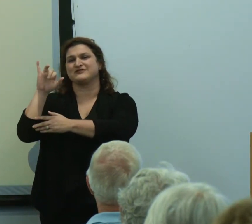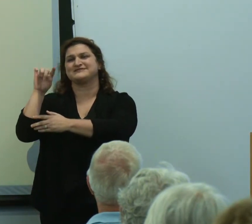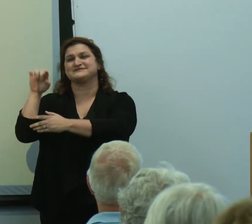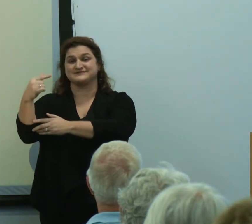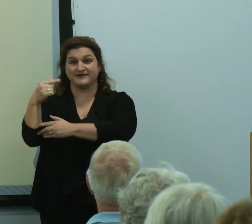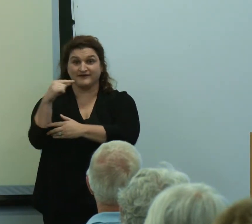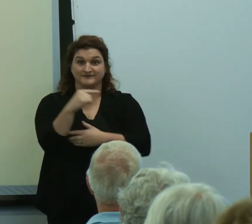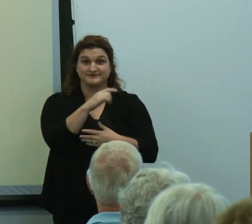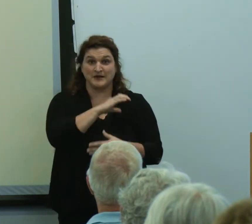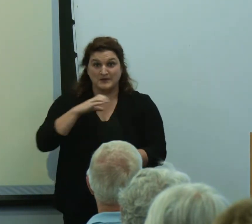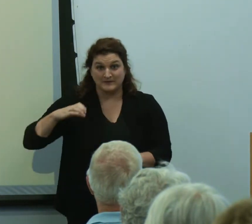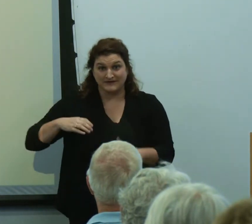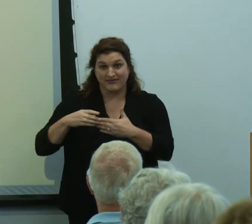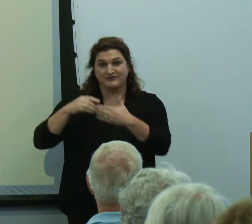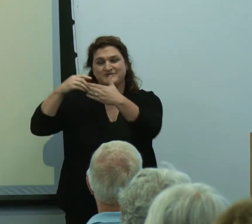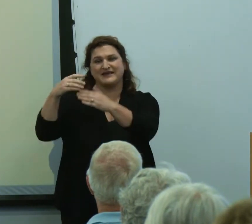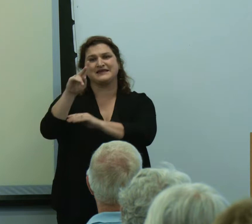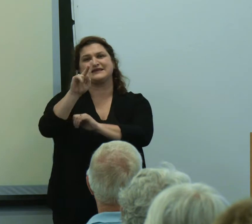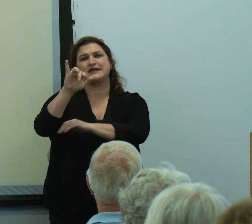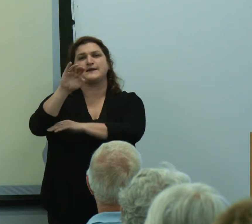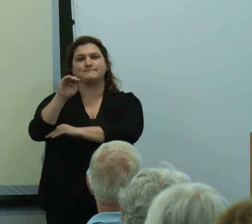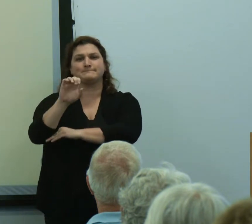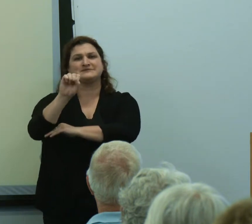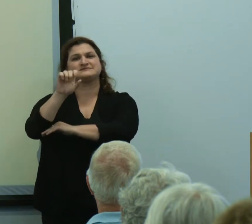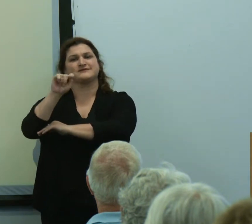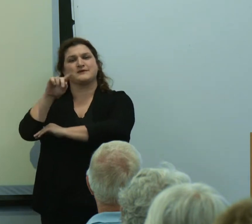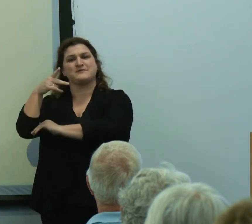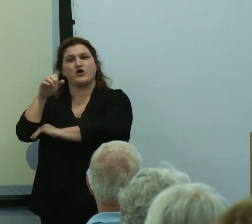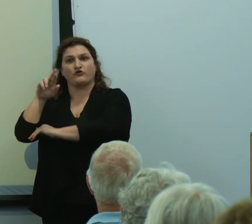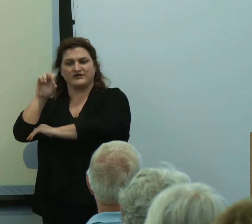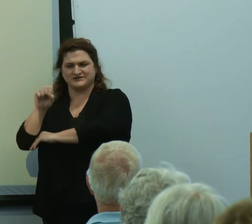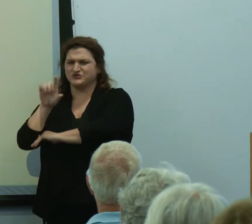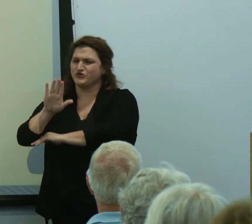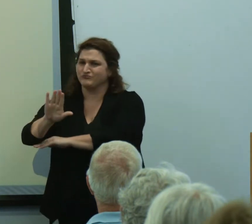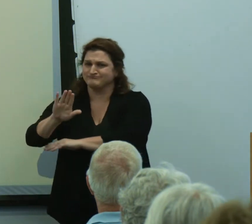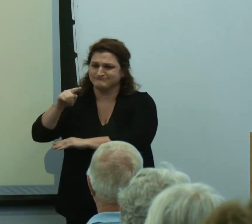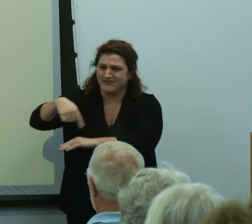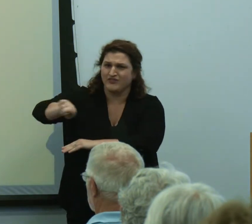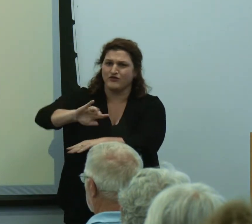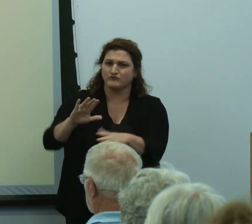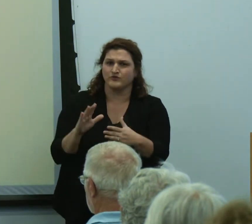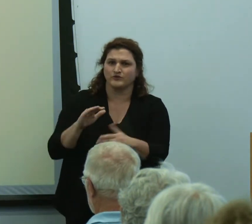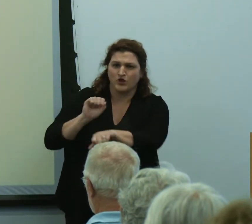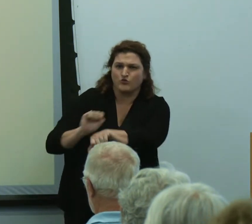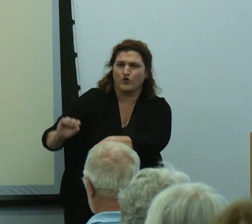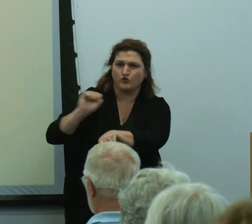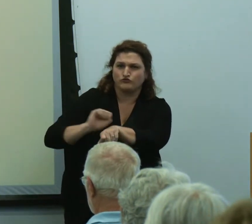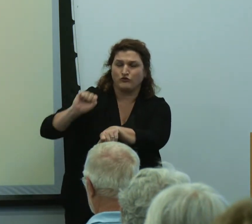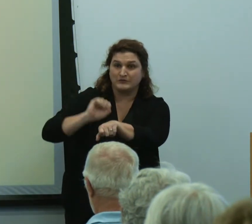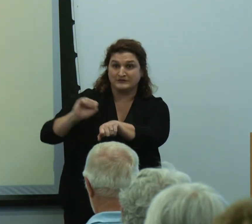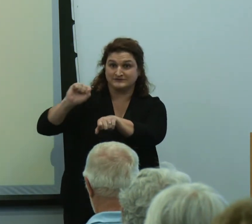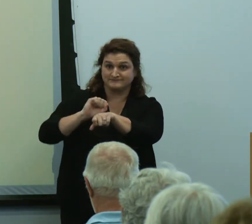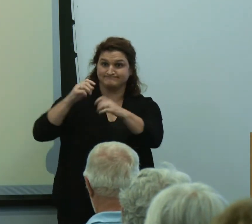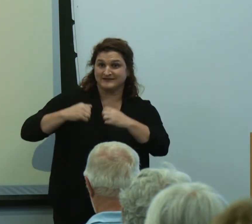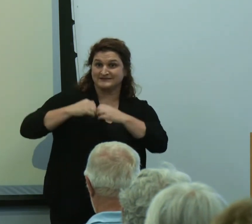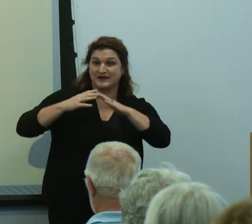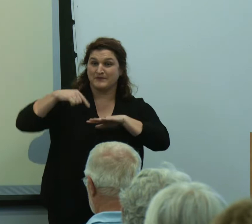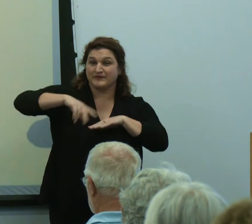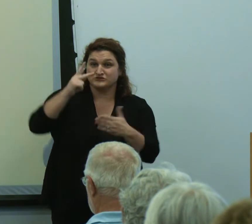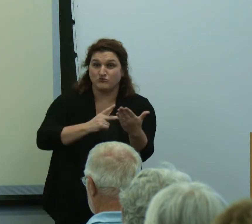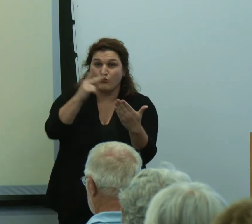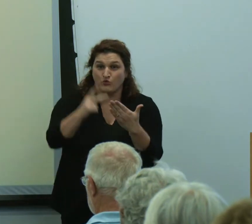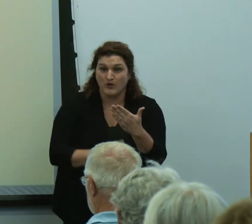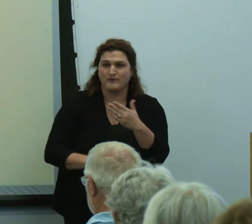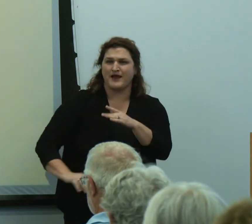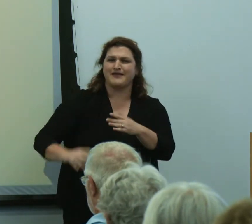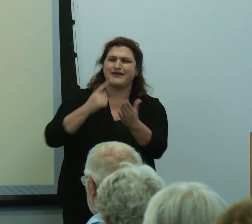Kim Semp-Paris, for the work they've done not only to produce this program, but for the countless hours that they spent educating our